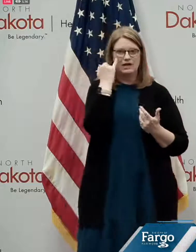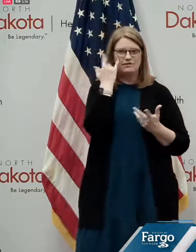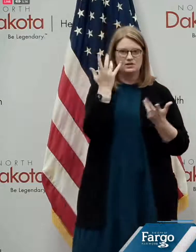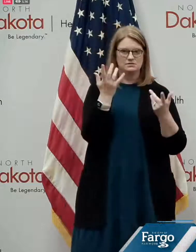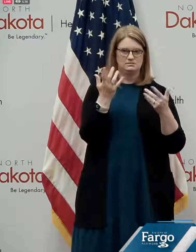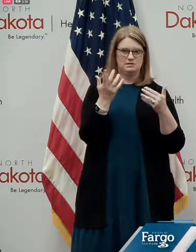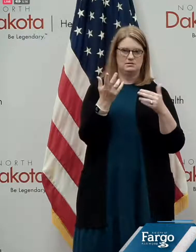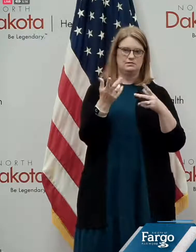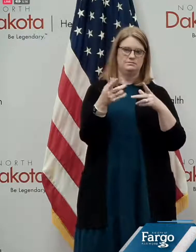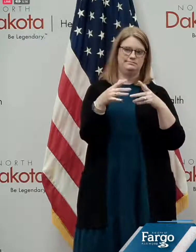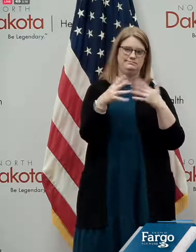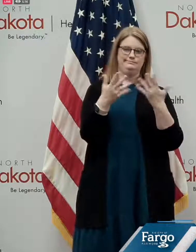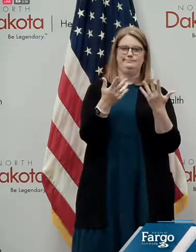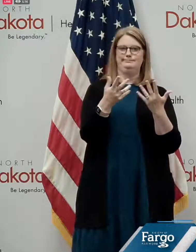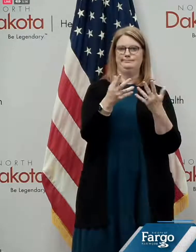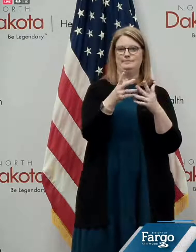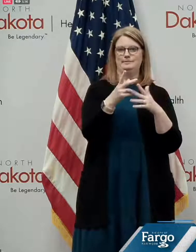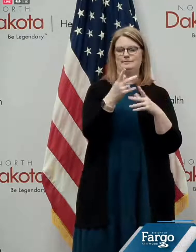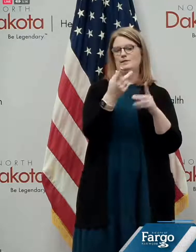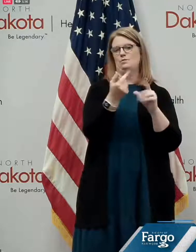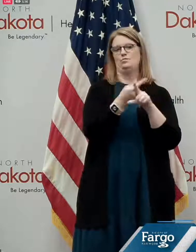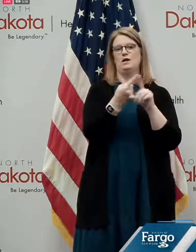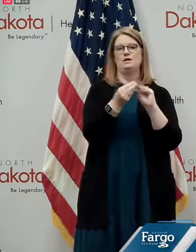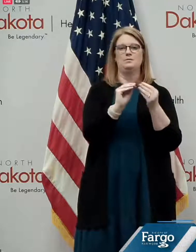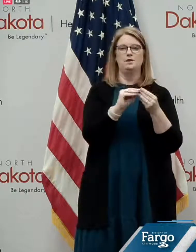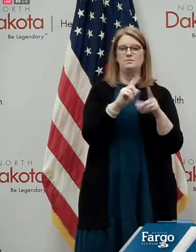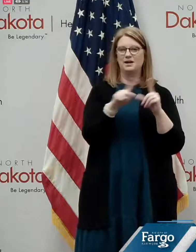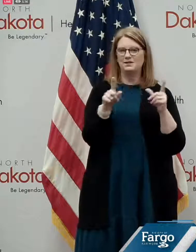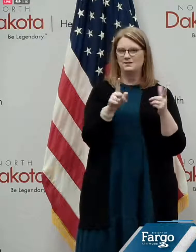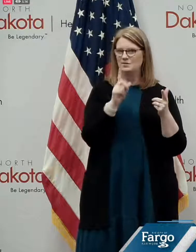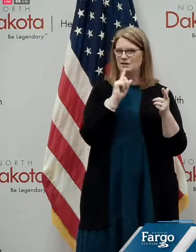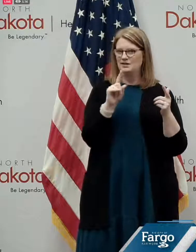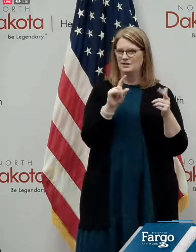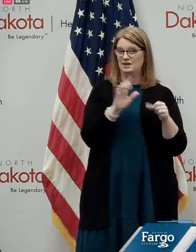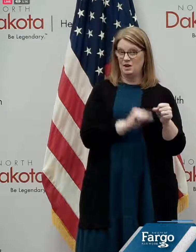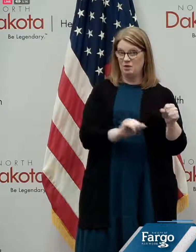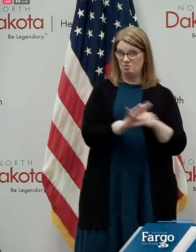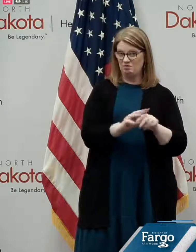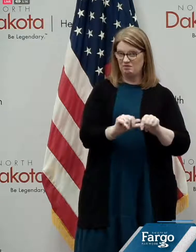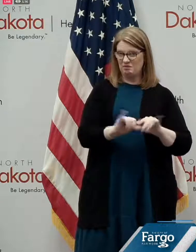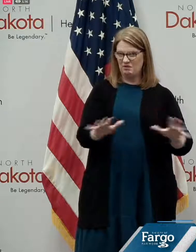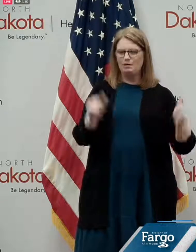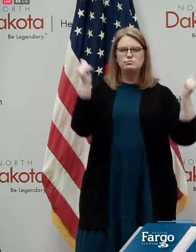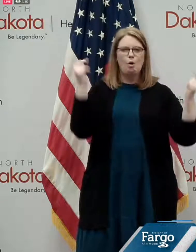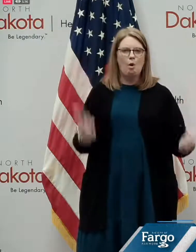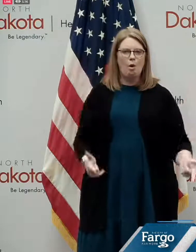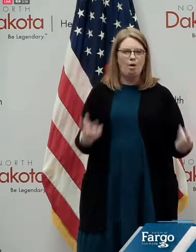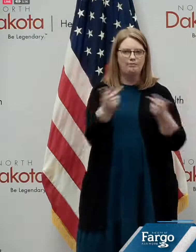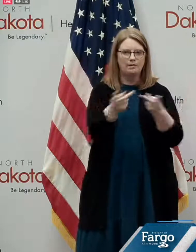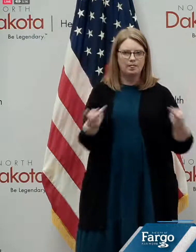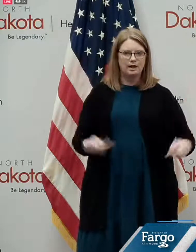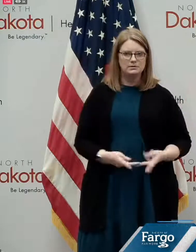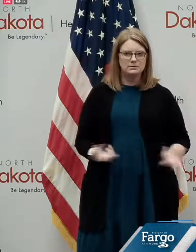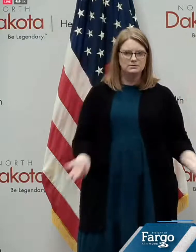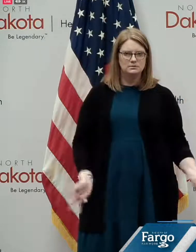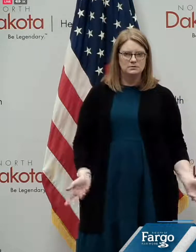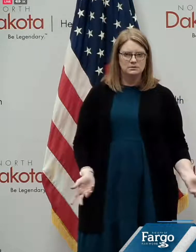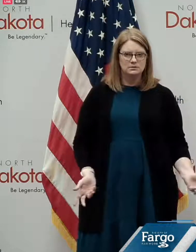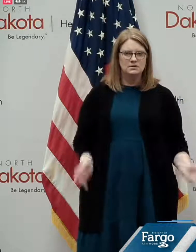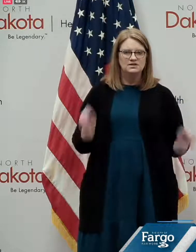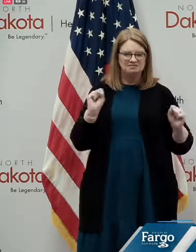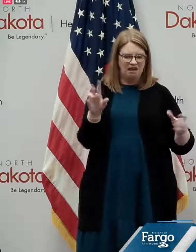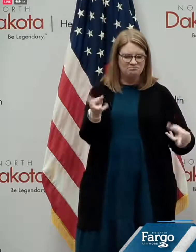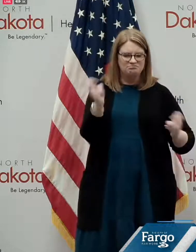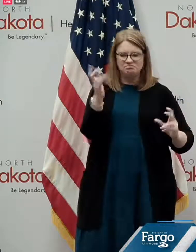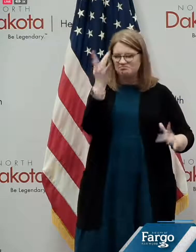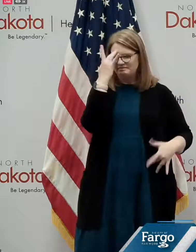behavior. People have to pretend like COVID is anywhere. You could catch it almost anywhere, and you have to be North Dakota smart everywhere around that. But we're working to